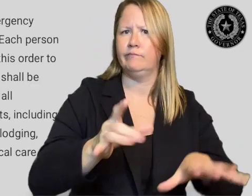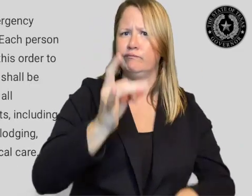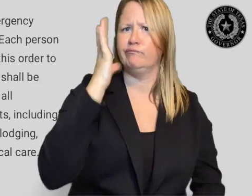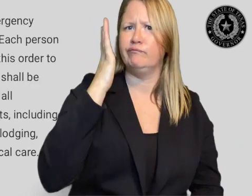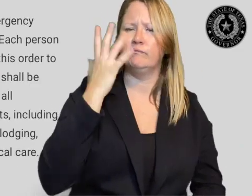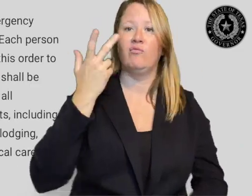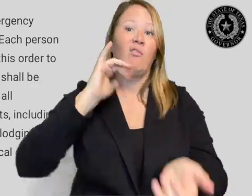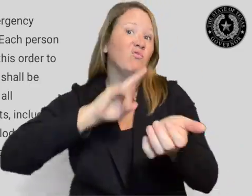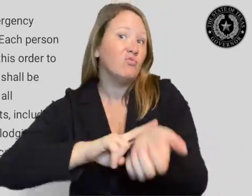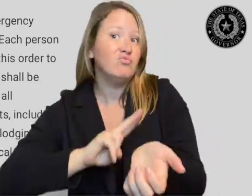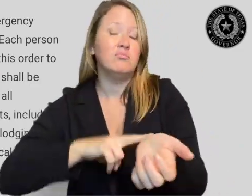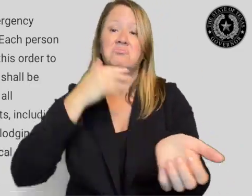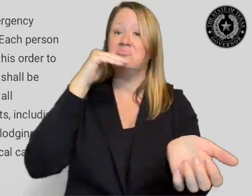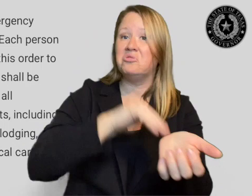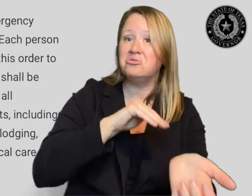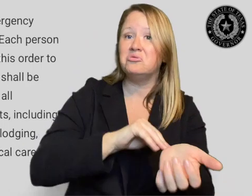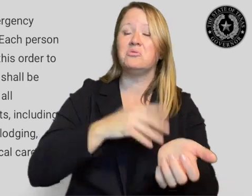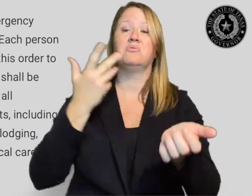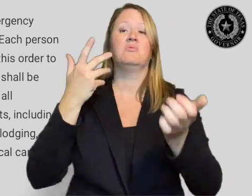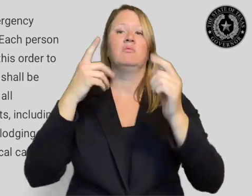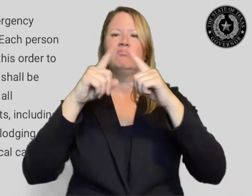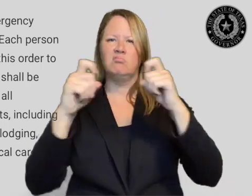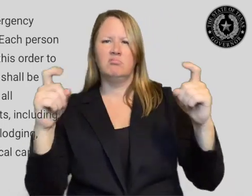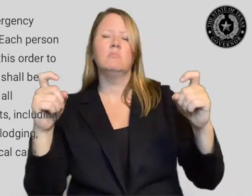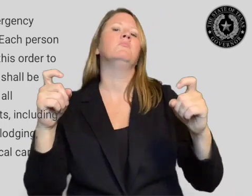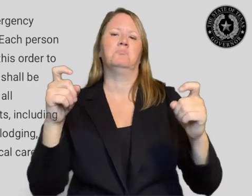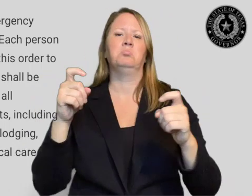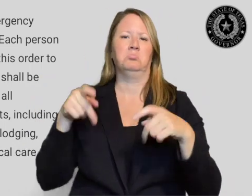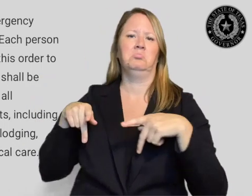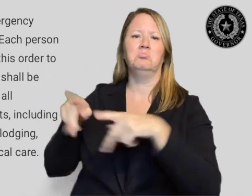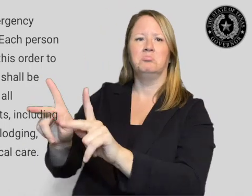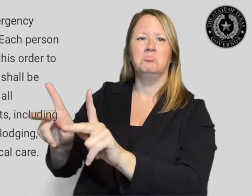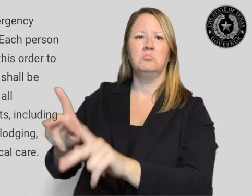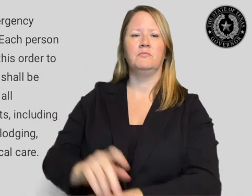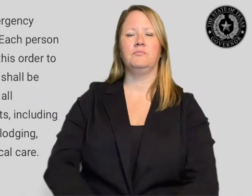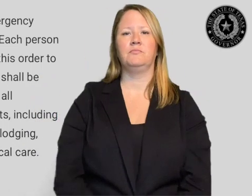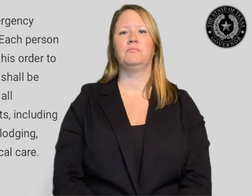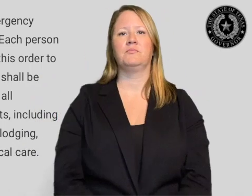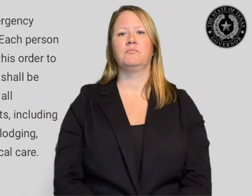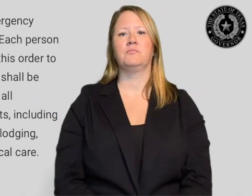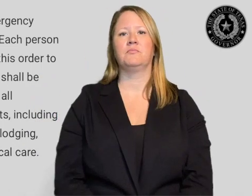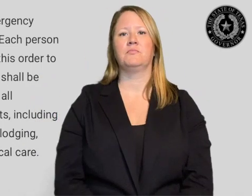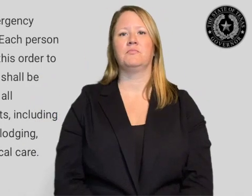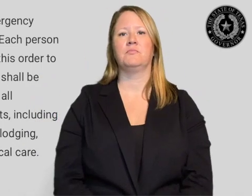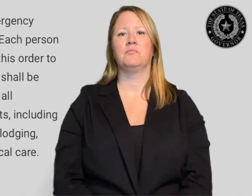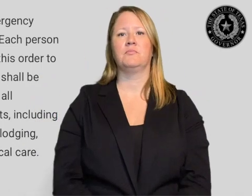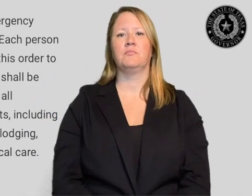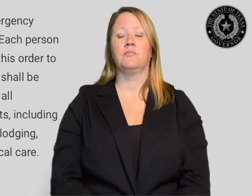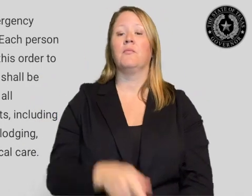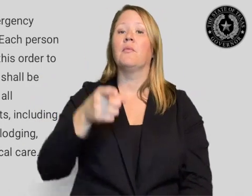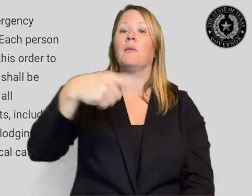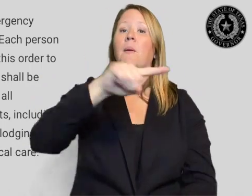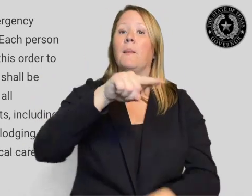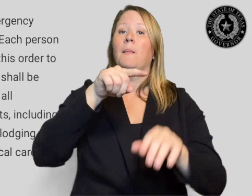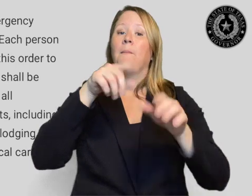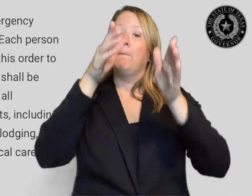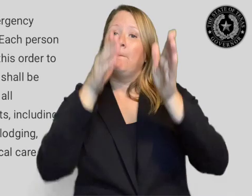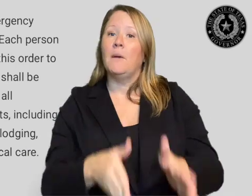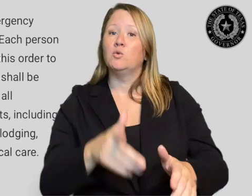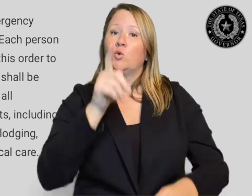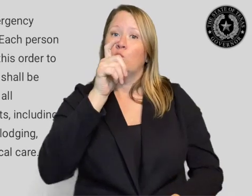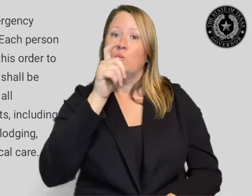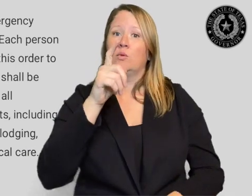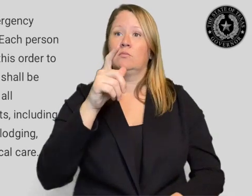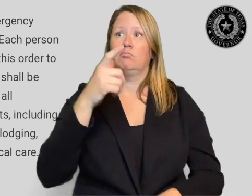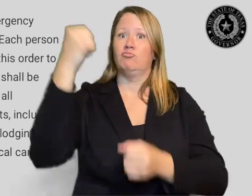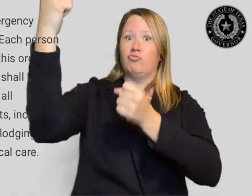order to self-quarantine shall be responsible for all associated costs, including transportation, lodging, food,